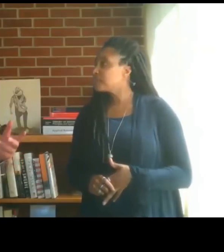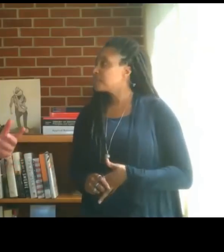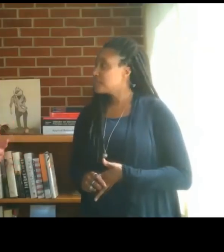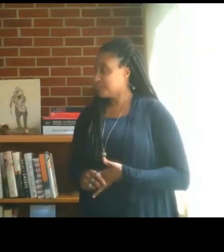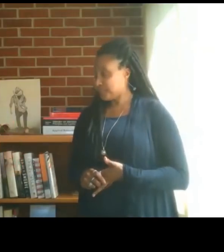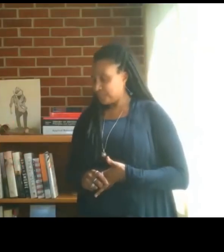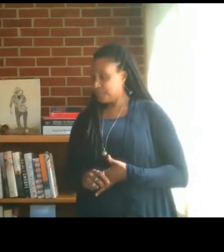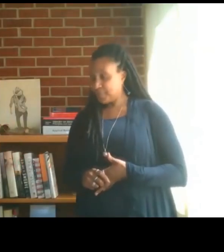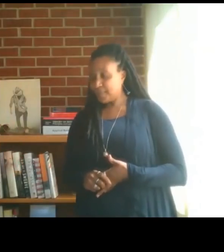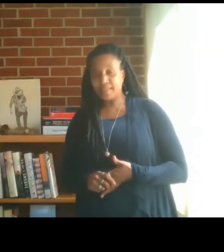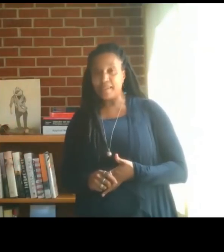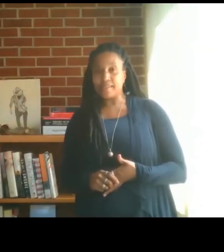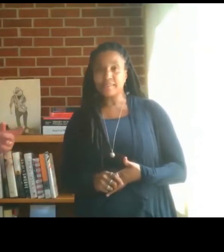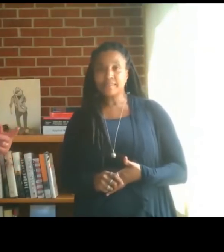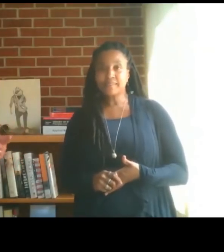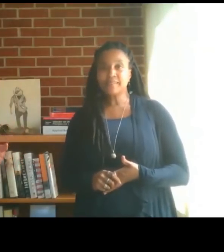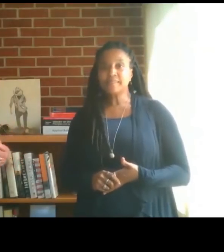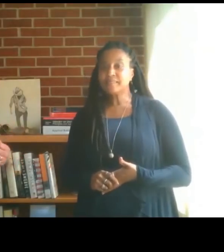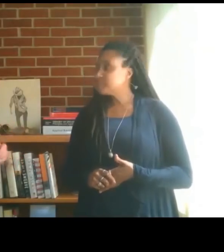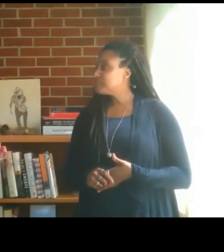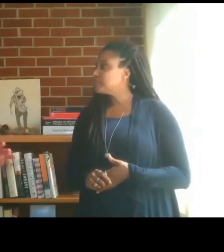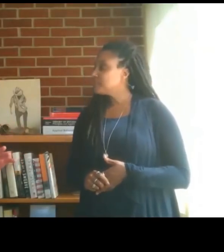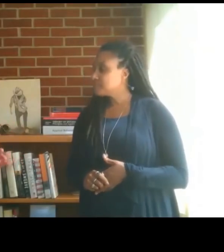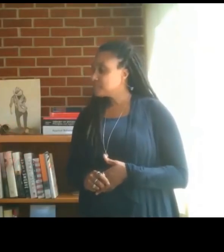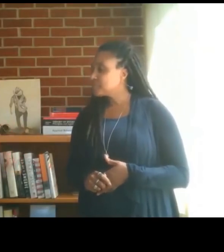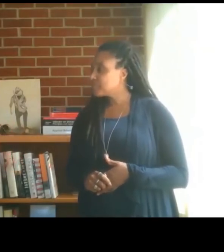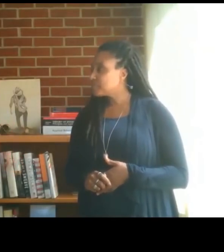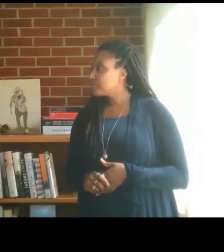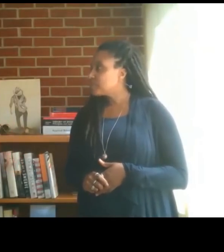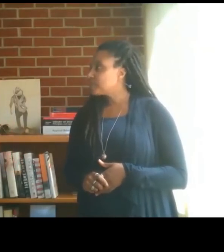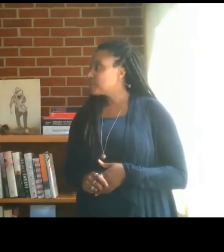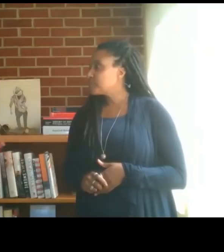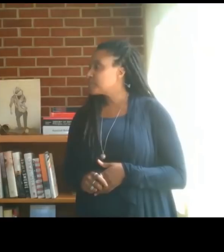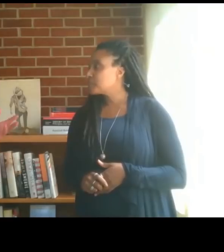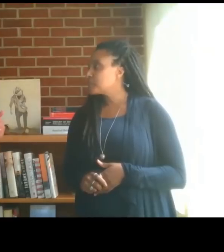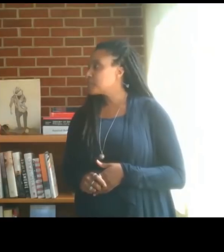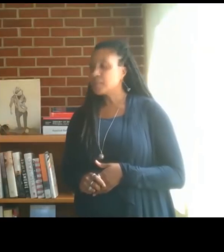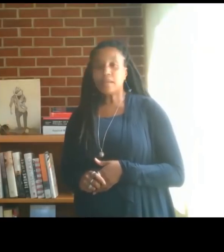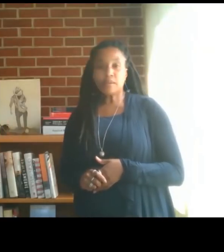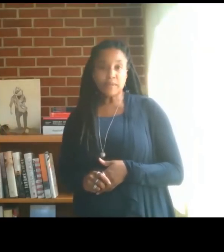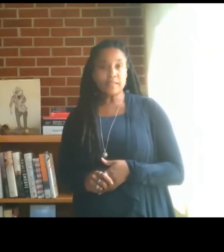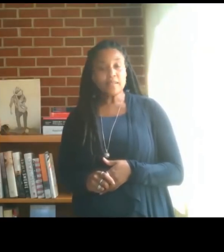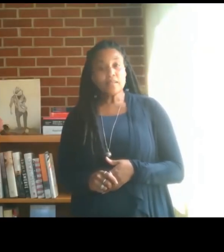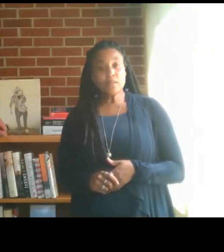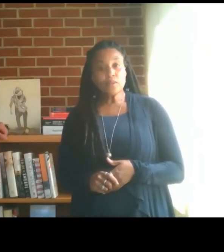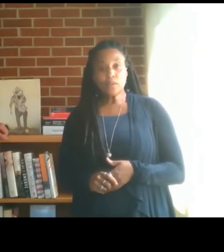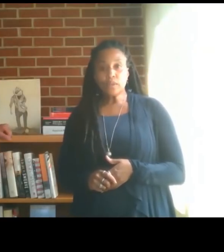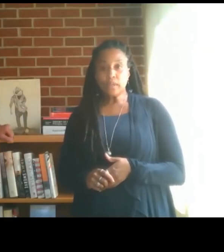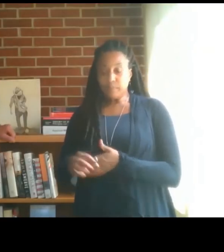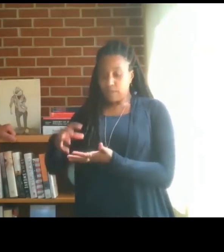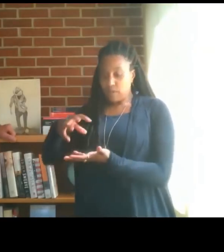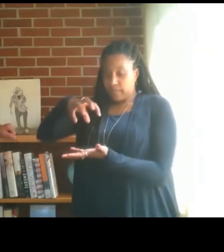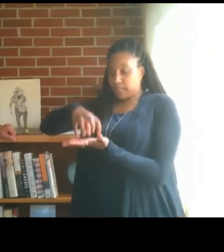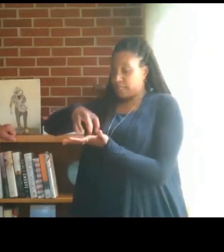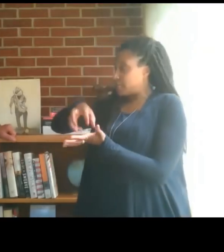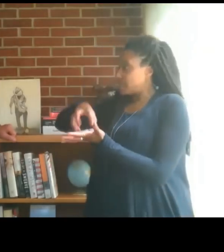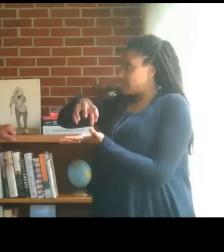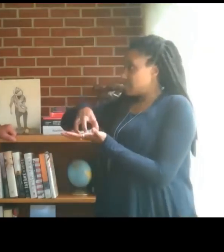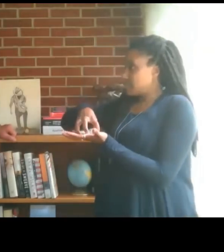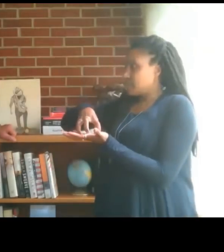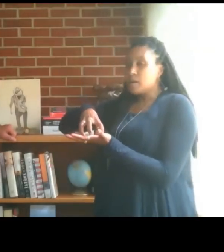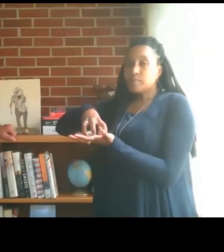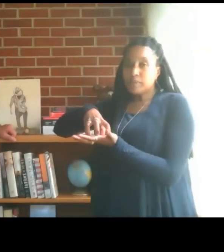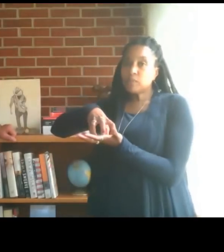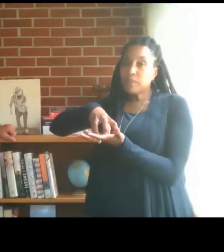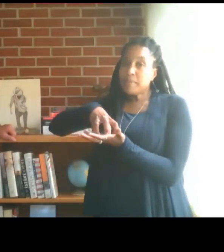some way of simplifying a few signs. Would you help us with this, Tanya? The first sign would be cookie. Right. So cookie we know is